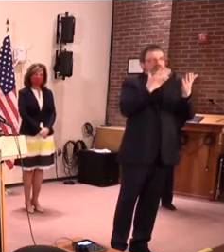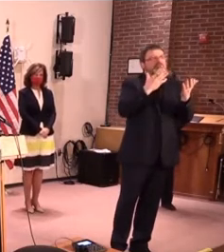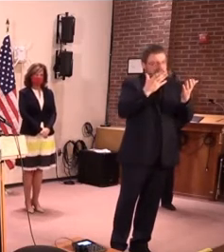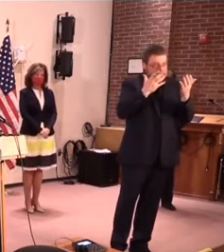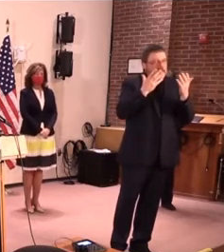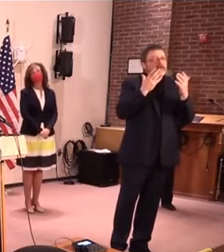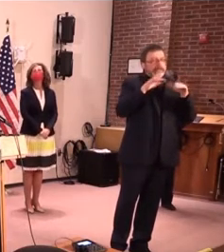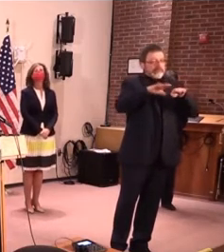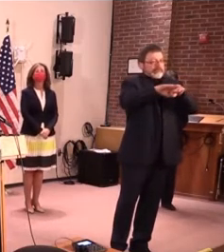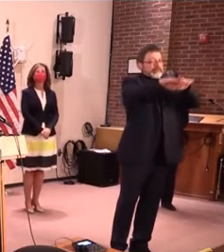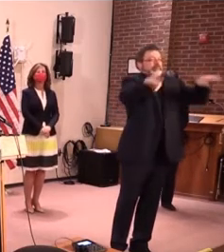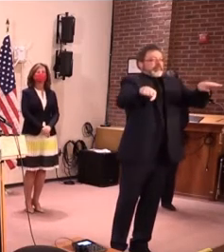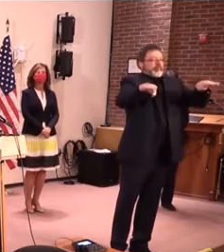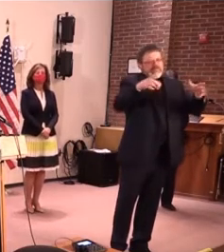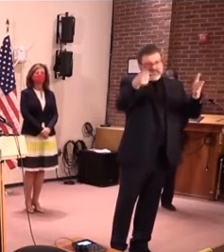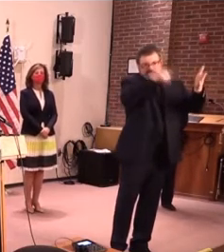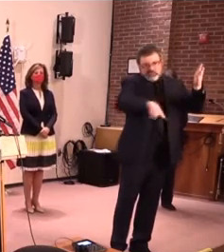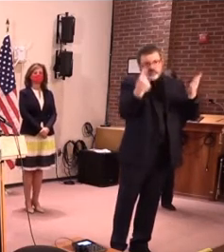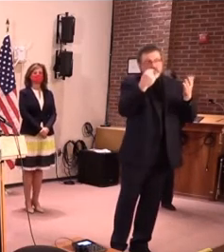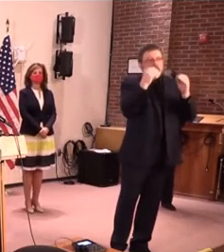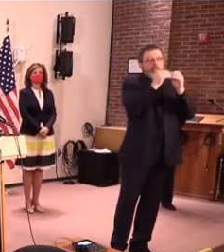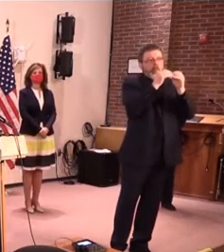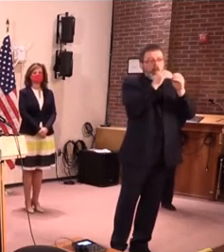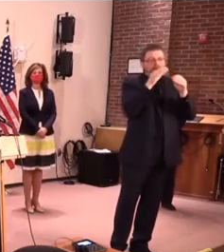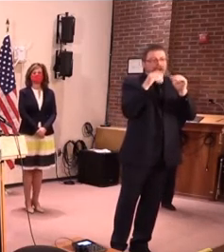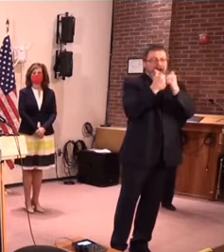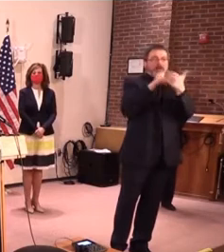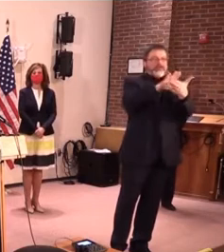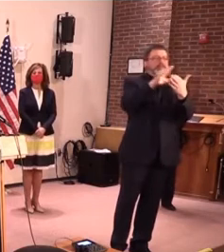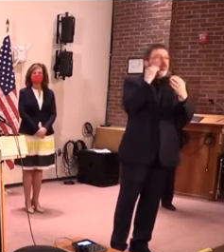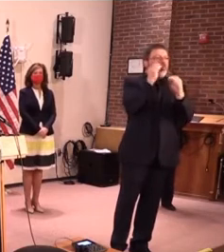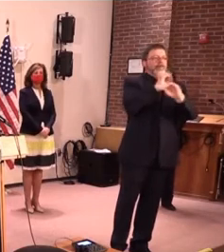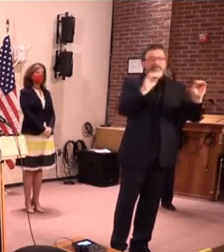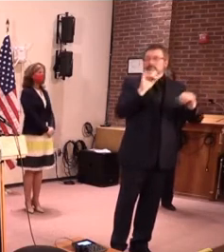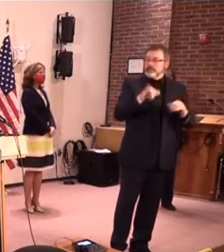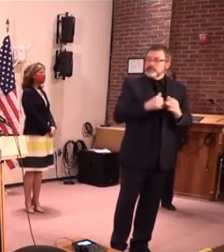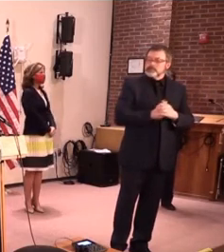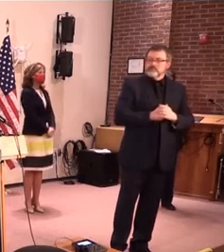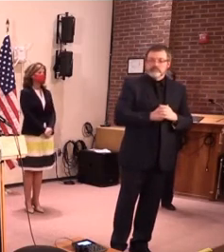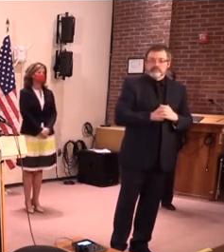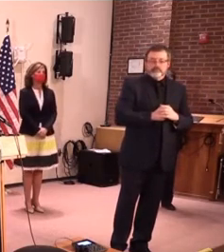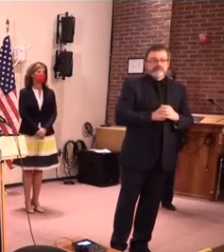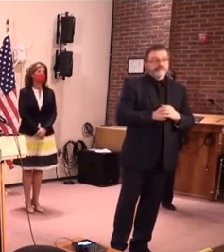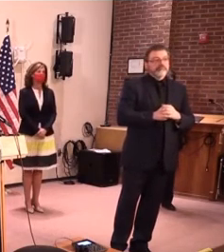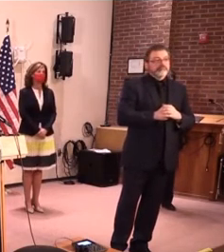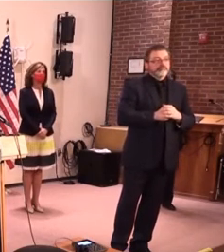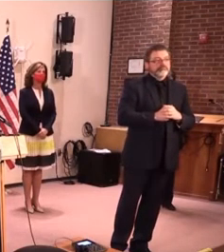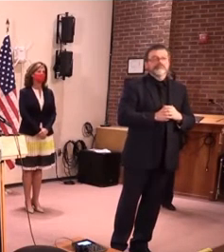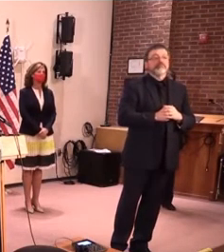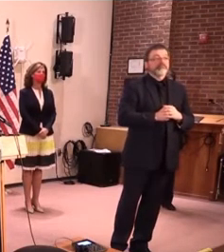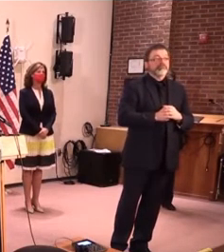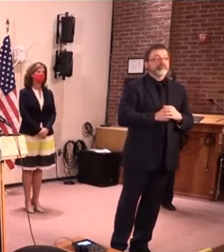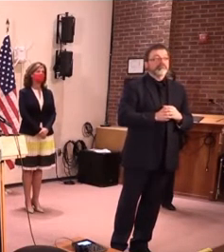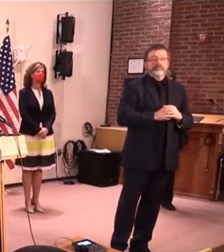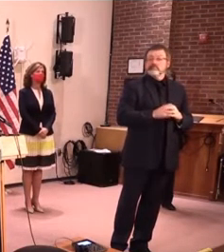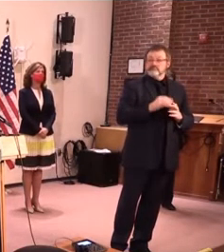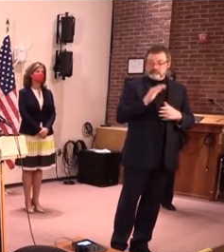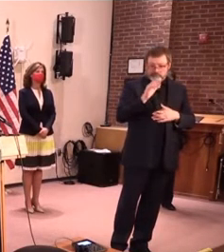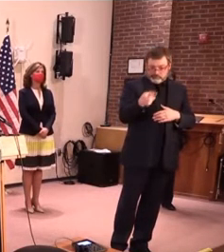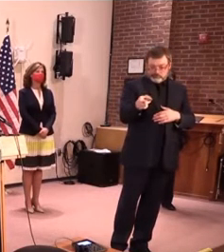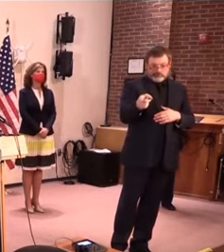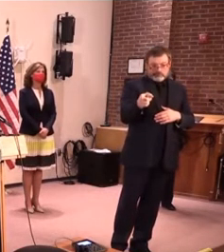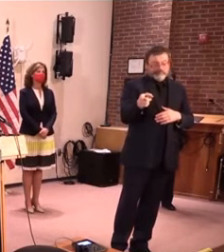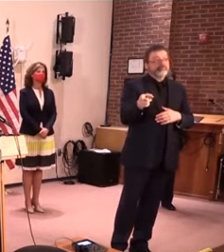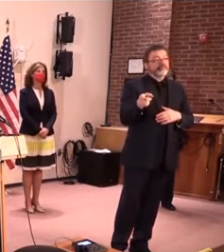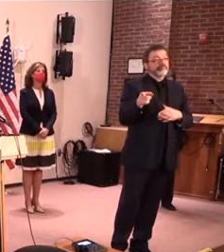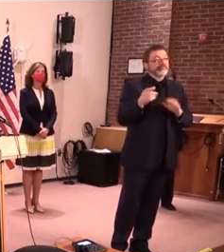All right, Anne Wallace-Allen, VT Digger. Hi, I think this is a question for